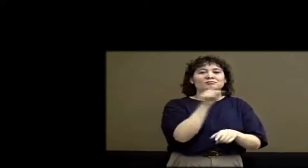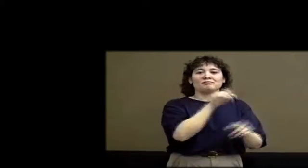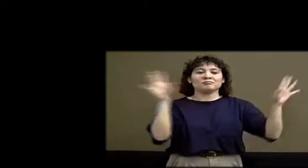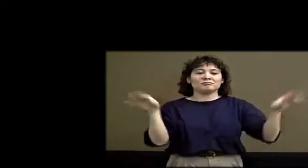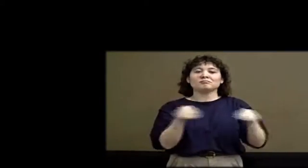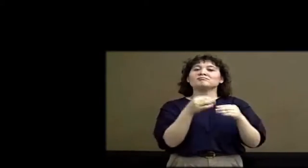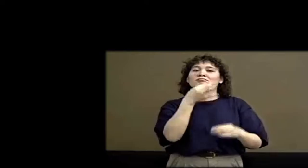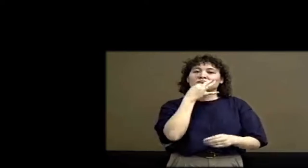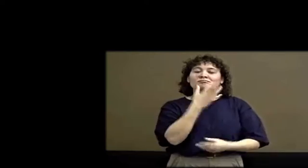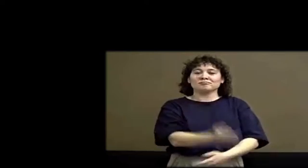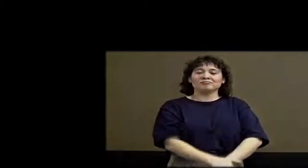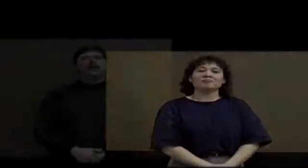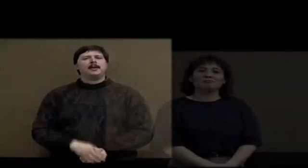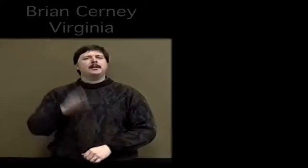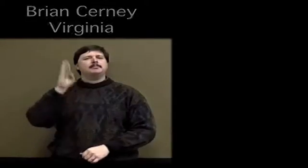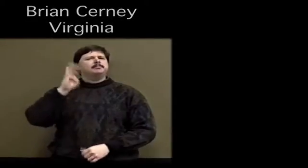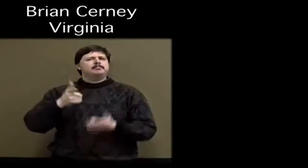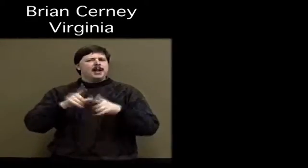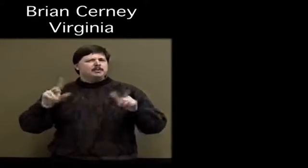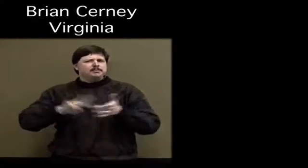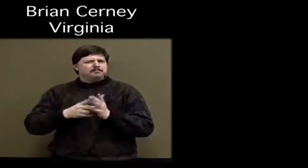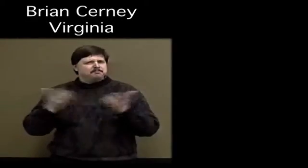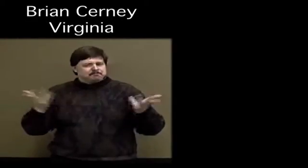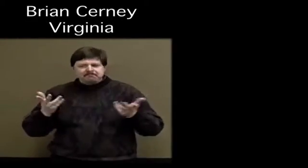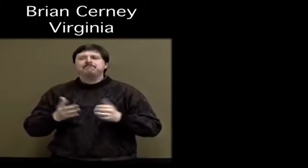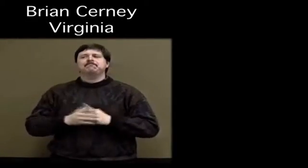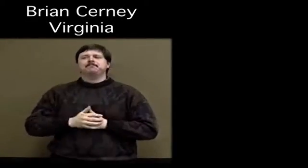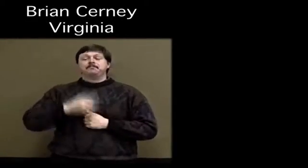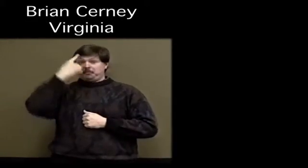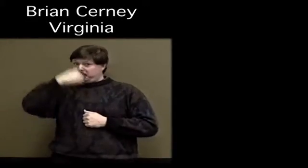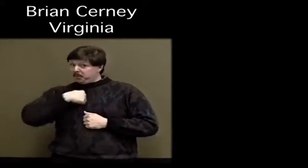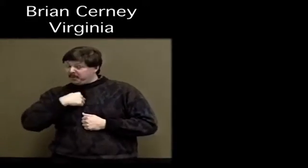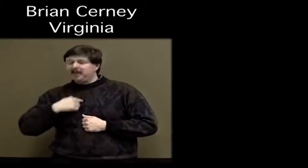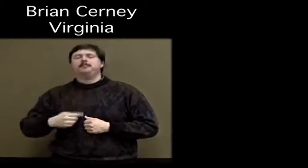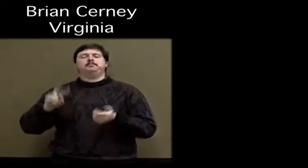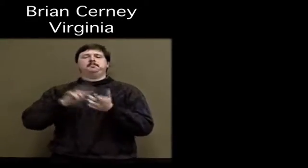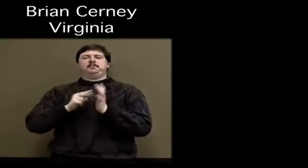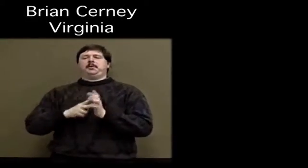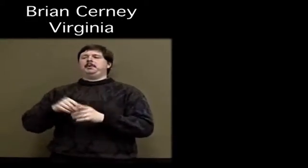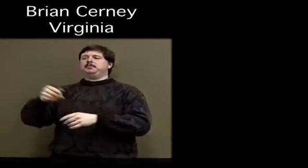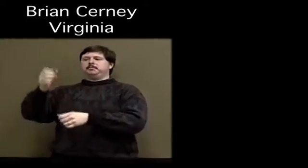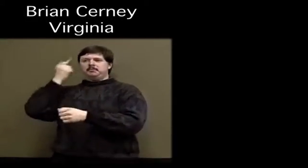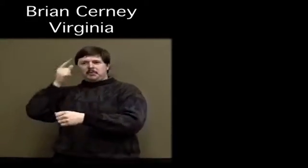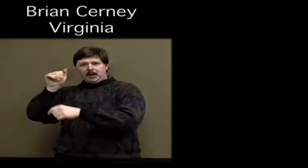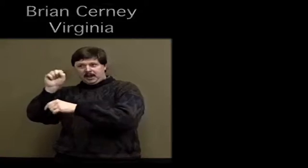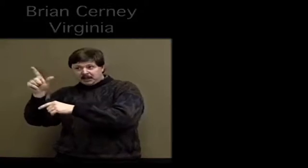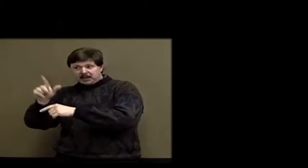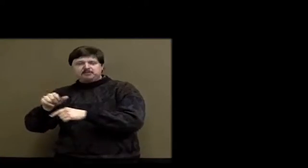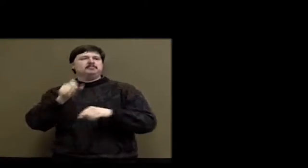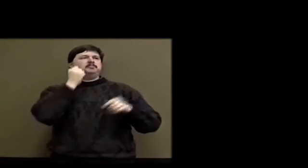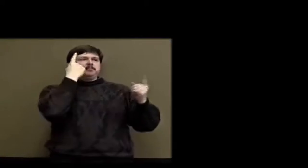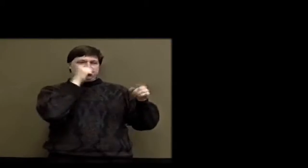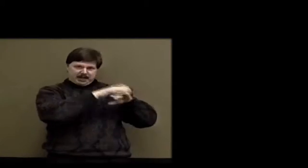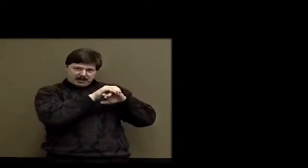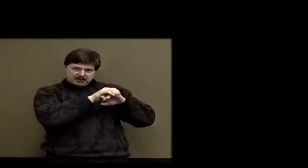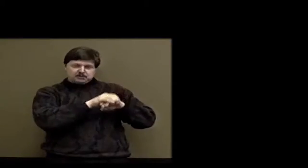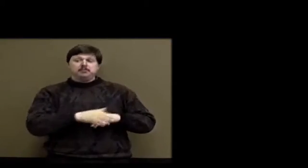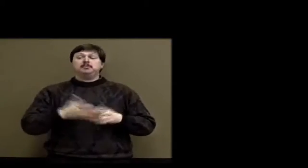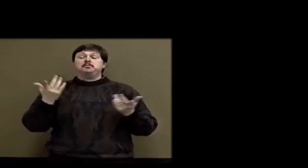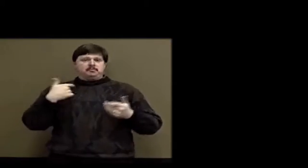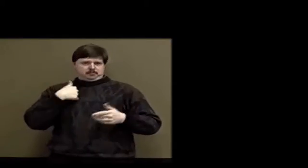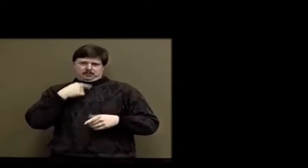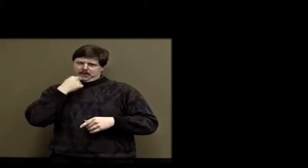makes me bilingual. What does bilingualism mean? For me, it means that I can understand both American Sign Language and spoken